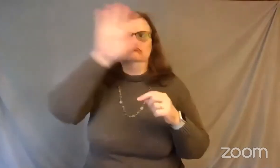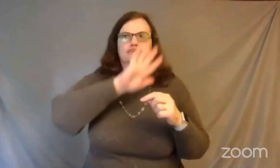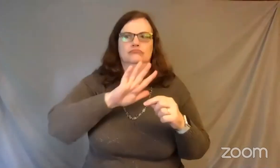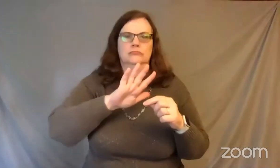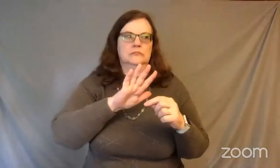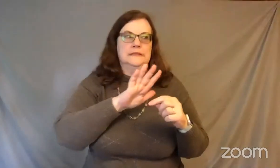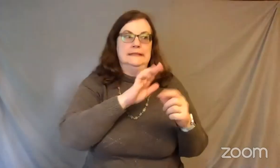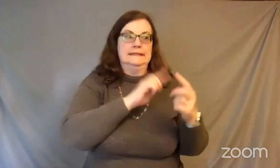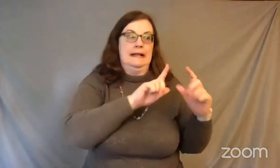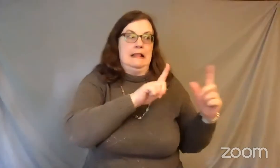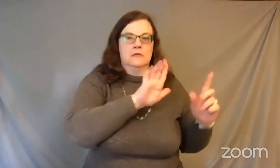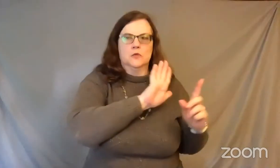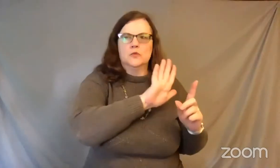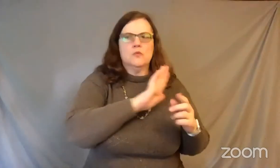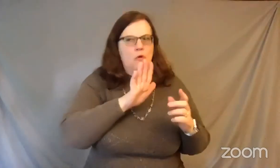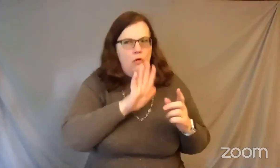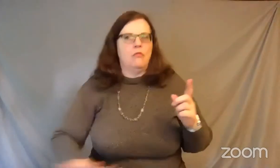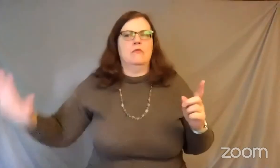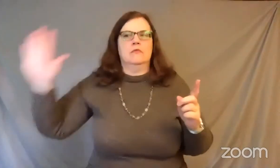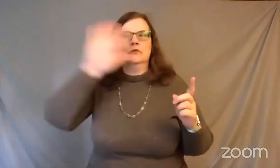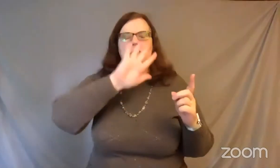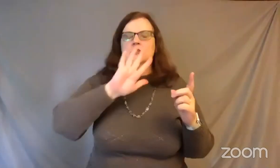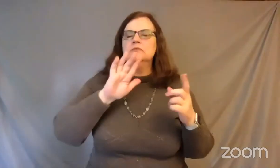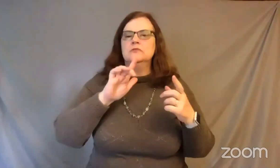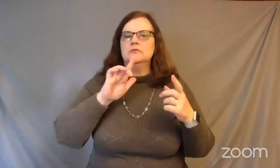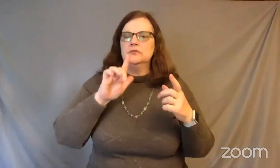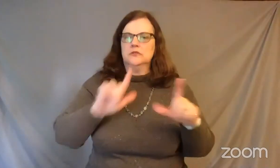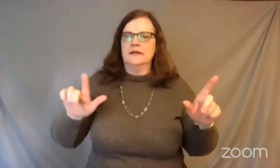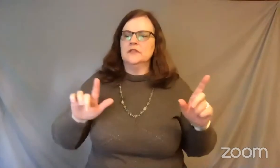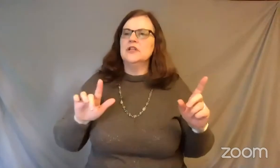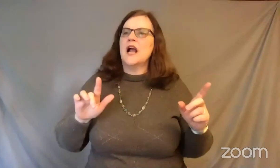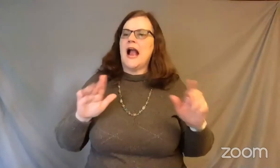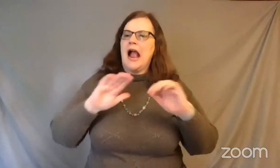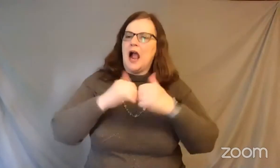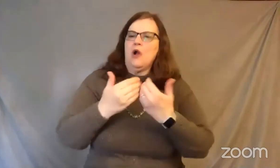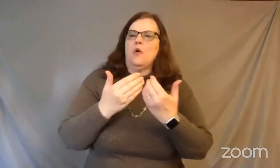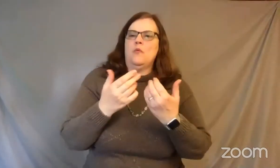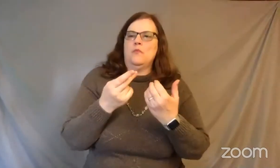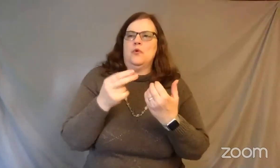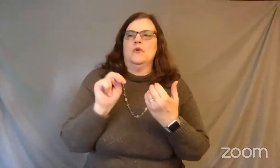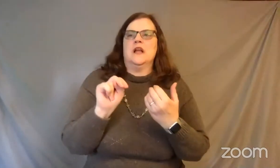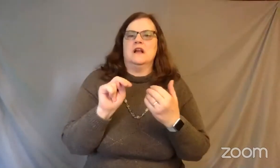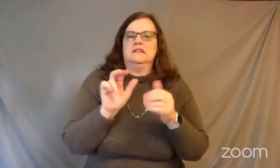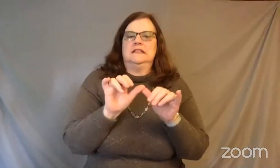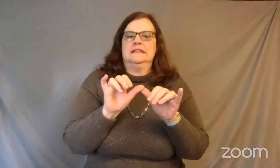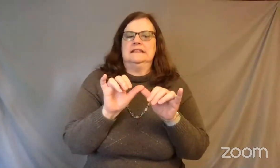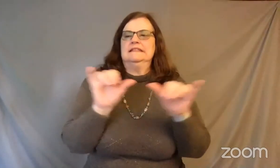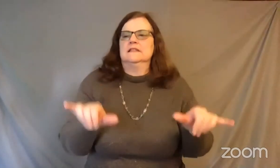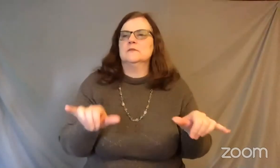There have been other proposals around that applies cross-linguistically,